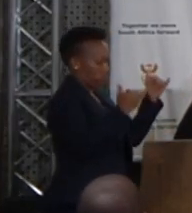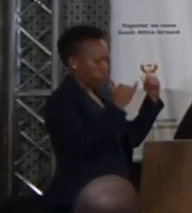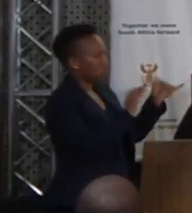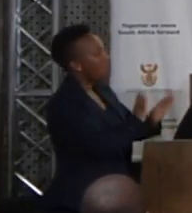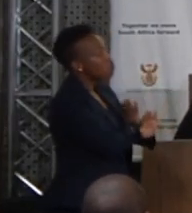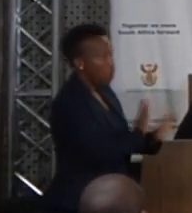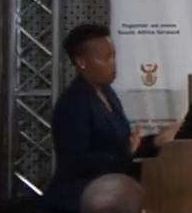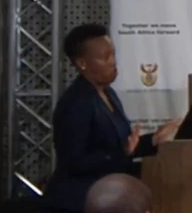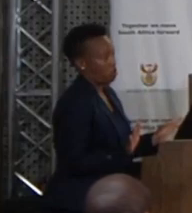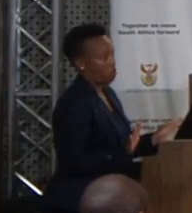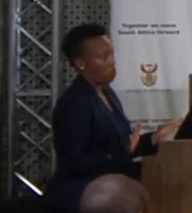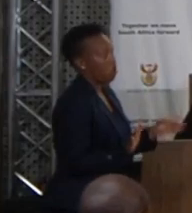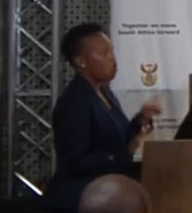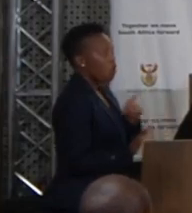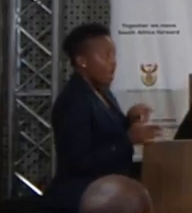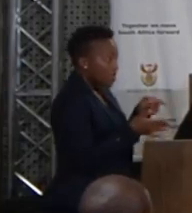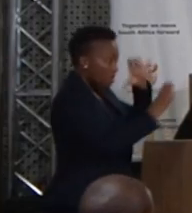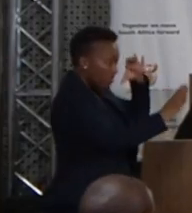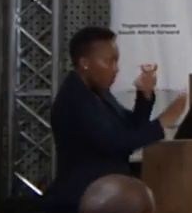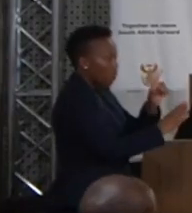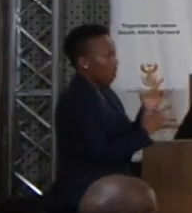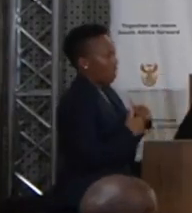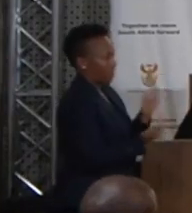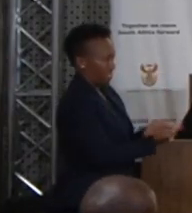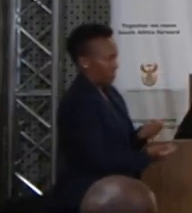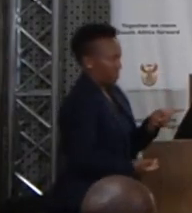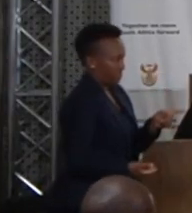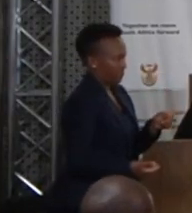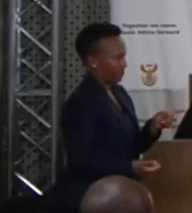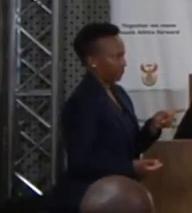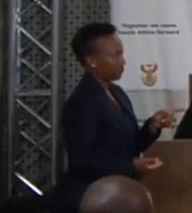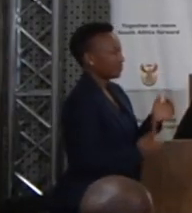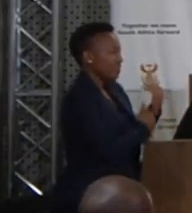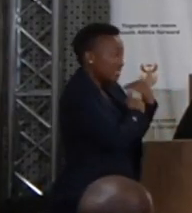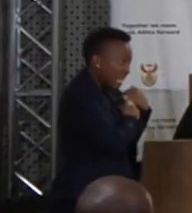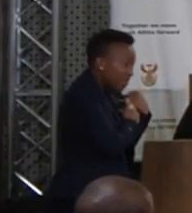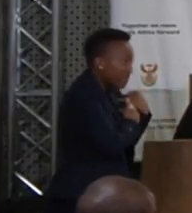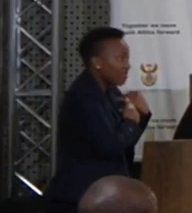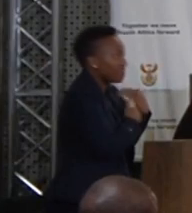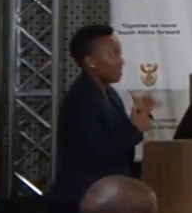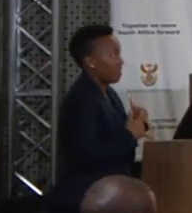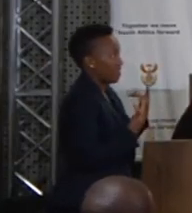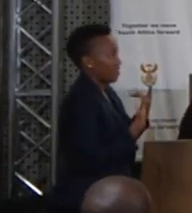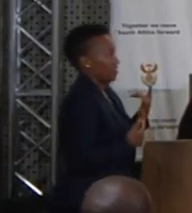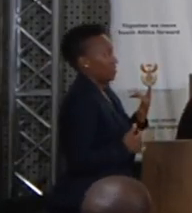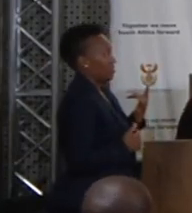because we are saving lives here. This is a mission to save lives. Mam